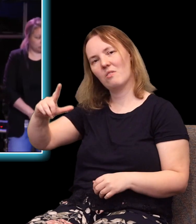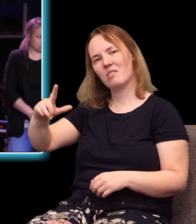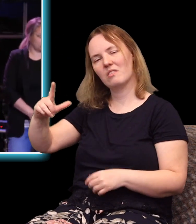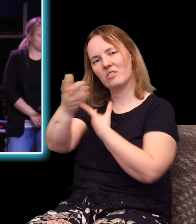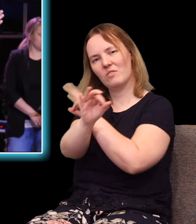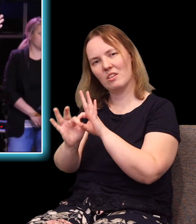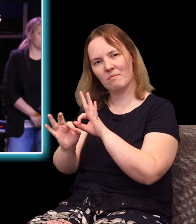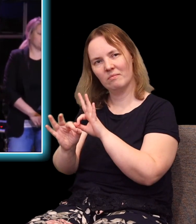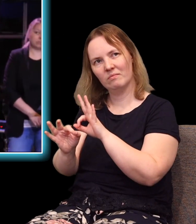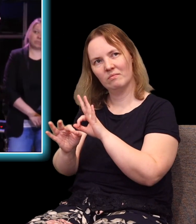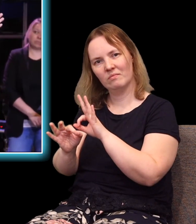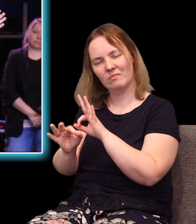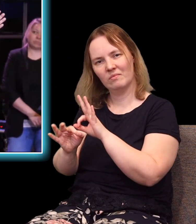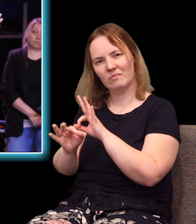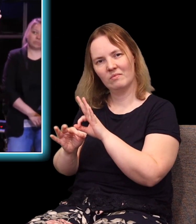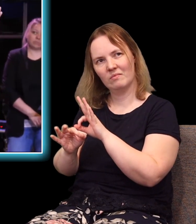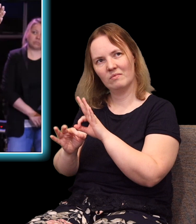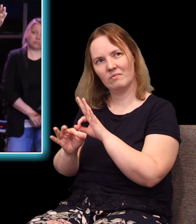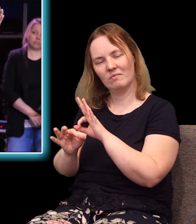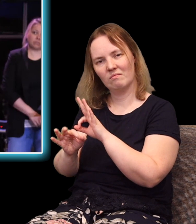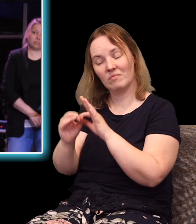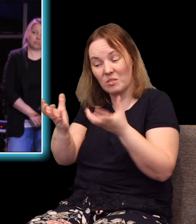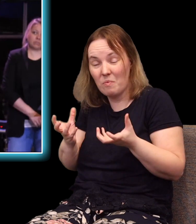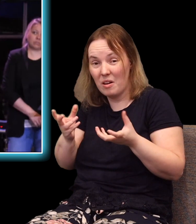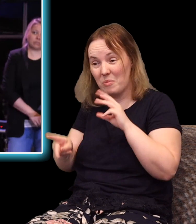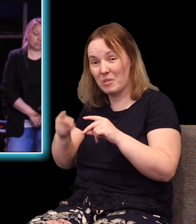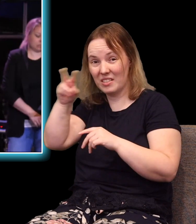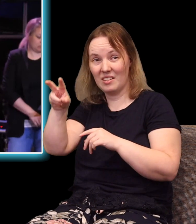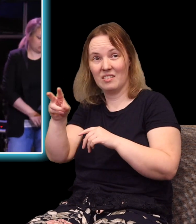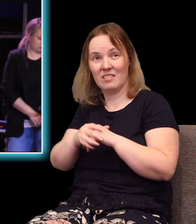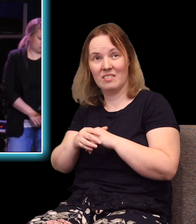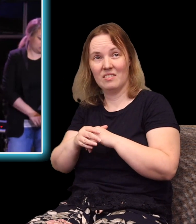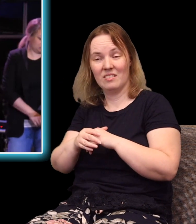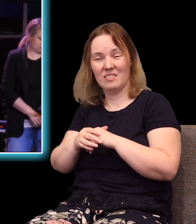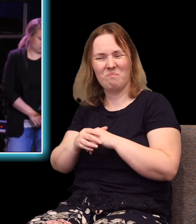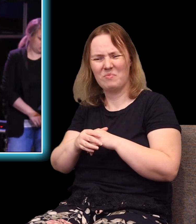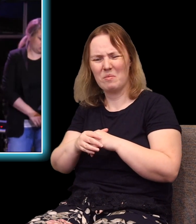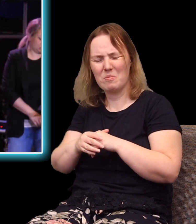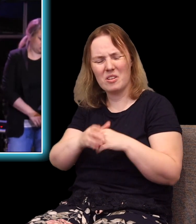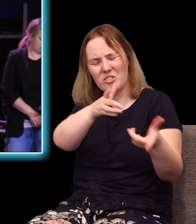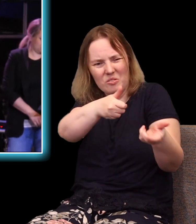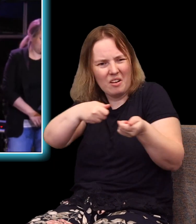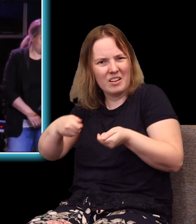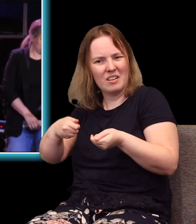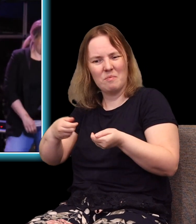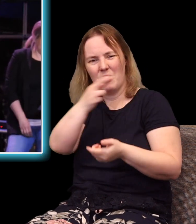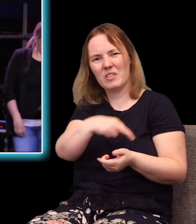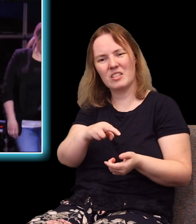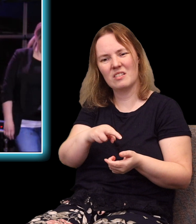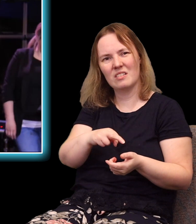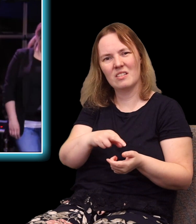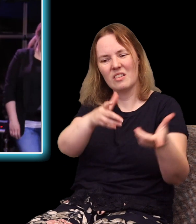Lord, there's freedom. There's freedom. That's what I want people to see, because people aren't attracted by religion.